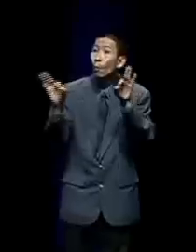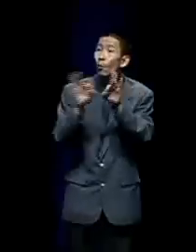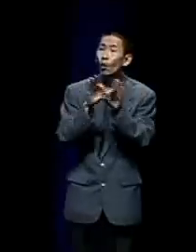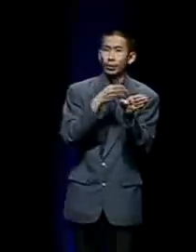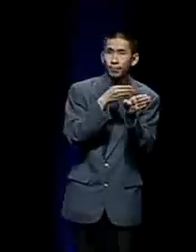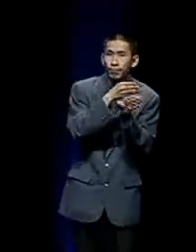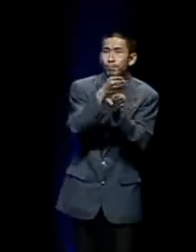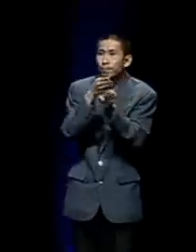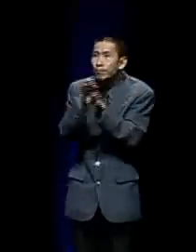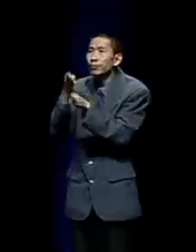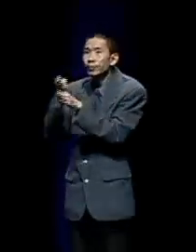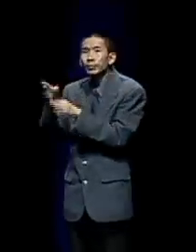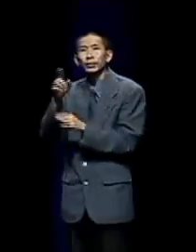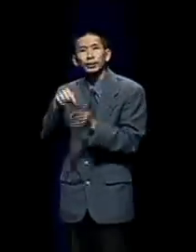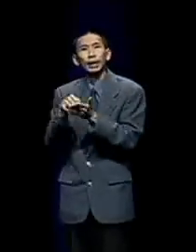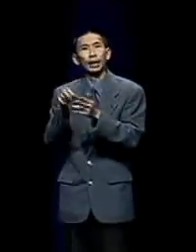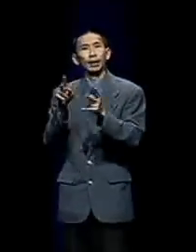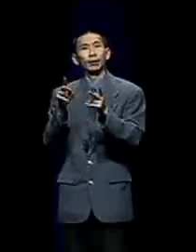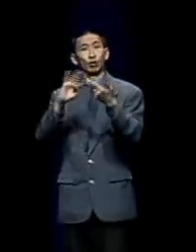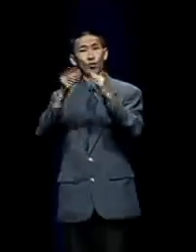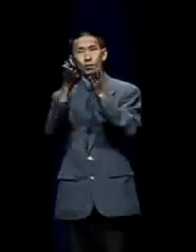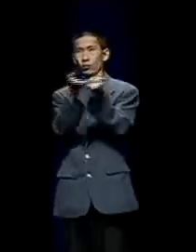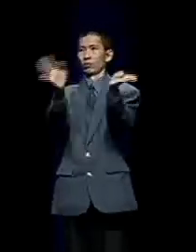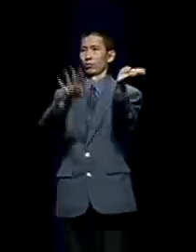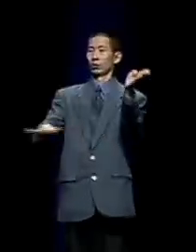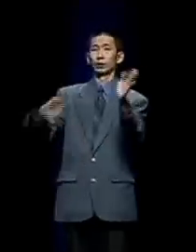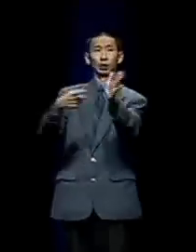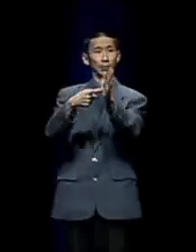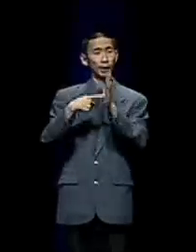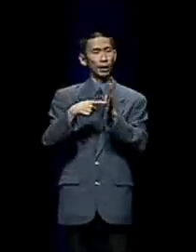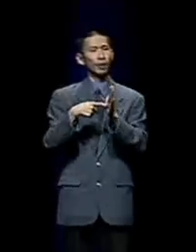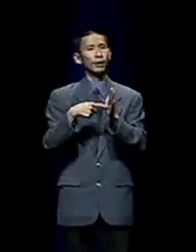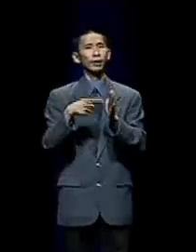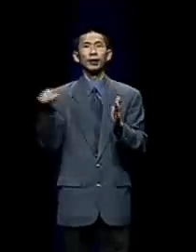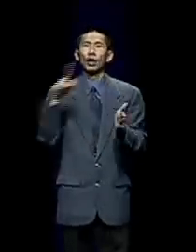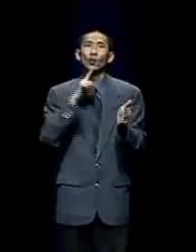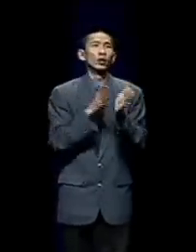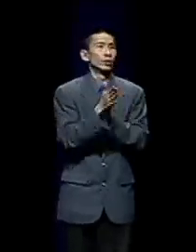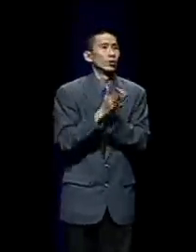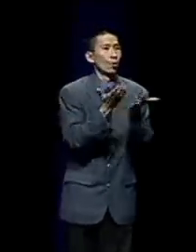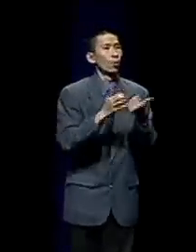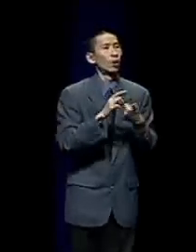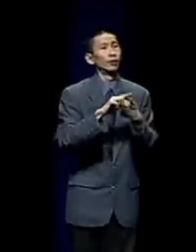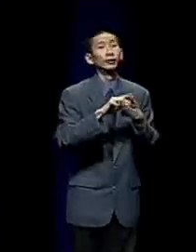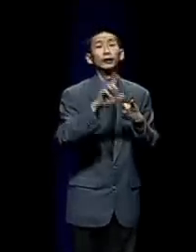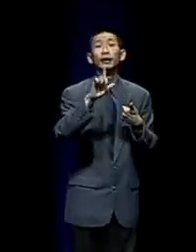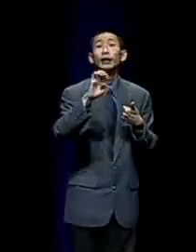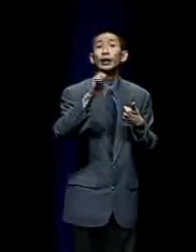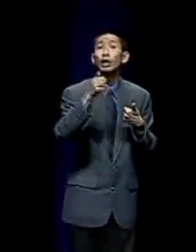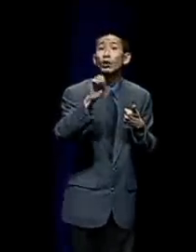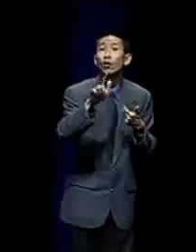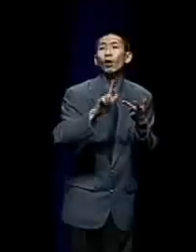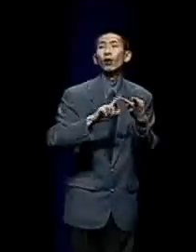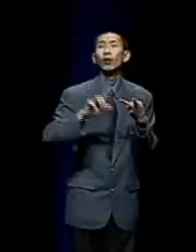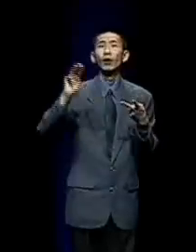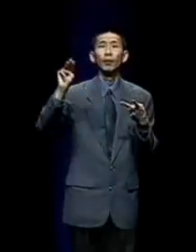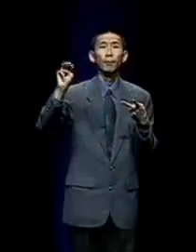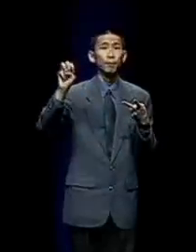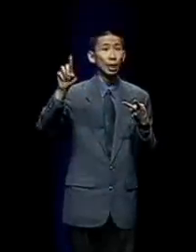marketplace is demanding. They really, really want legal. They really, really want medical. But, you know,